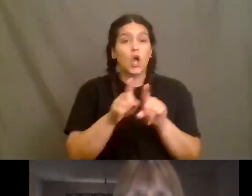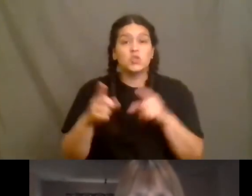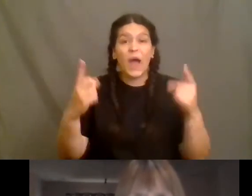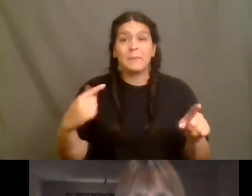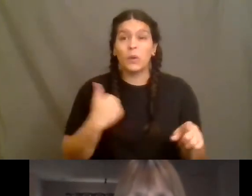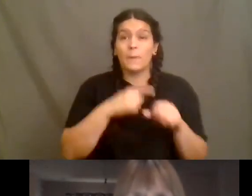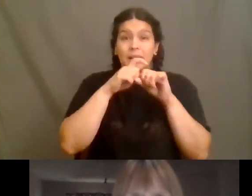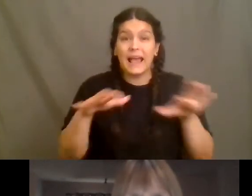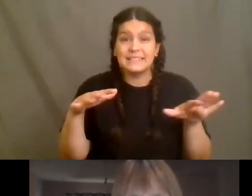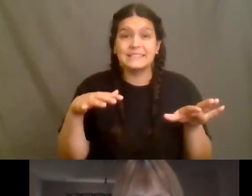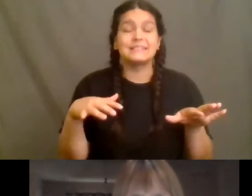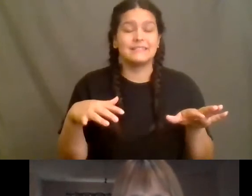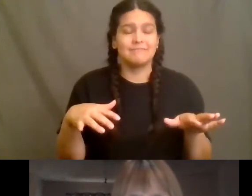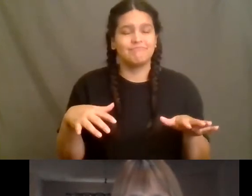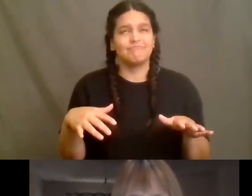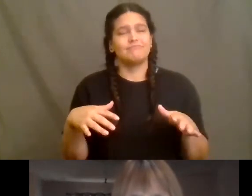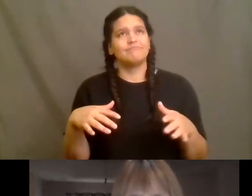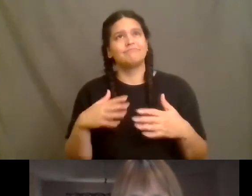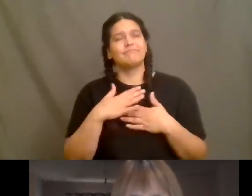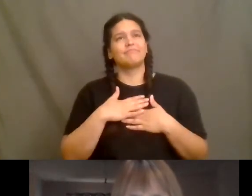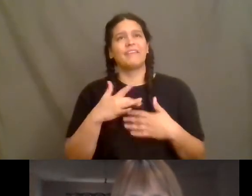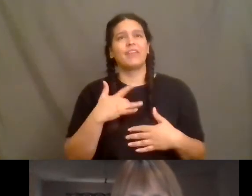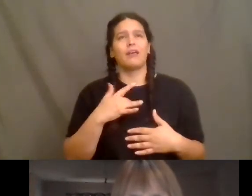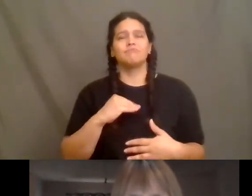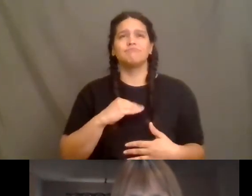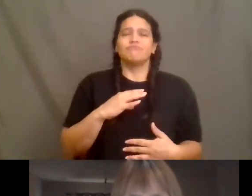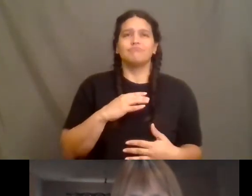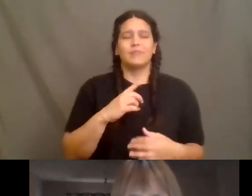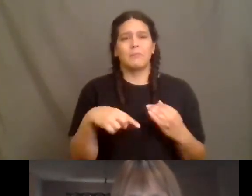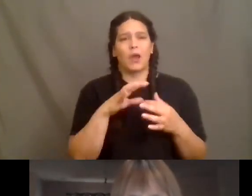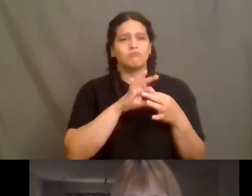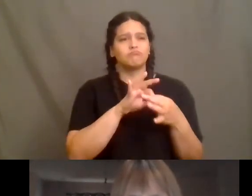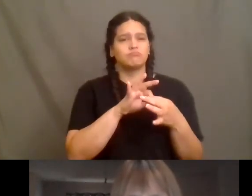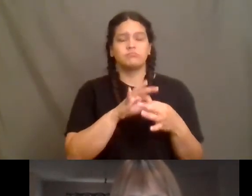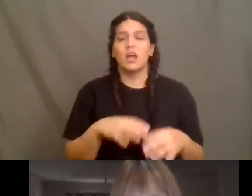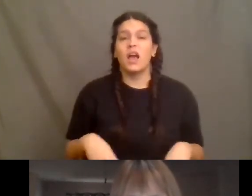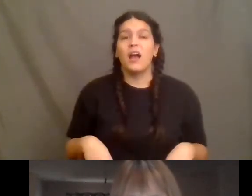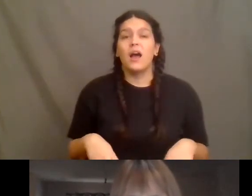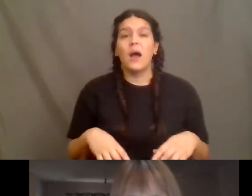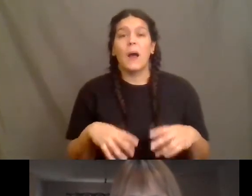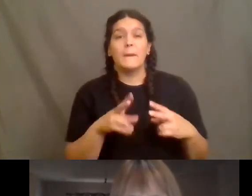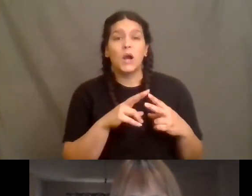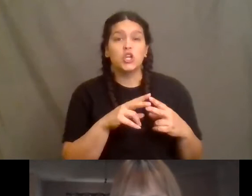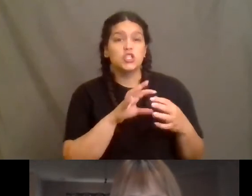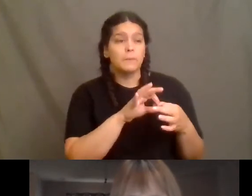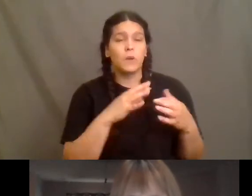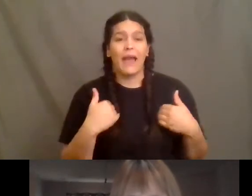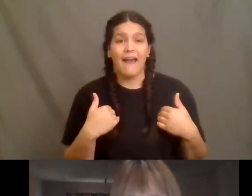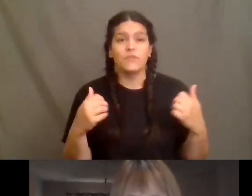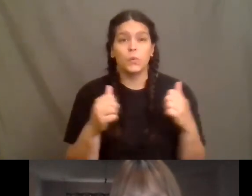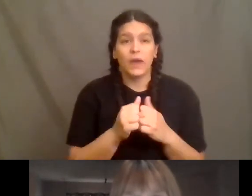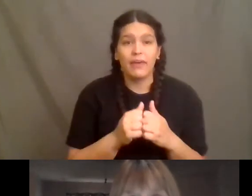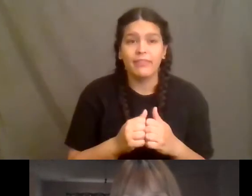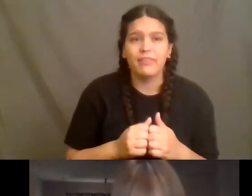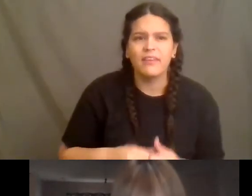adding into the concert series, is a partnership that we have with the Lanzac. They are hosting Kepmo, who's